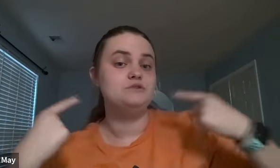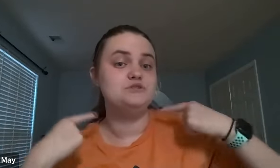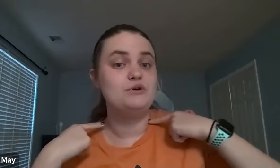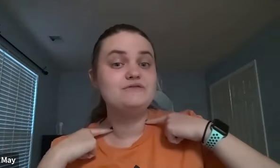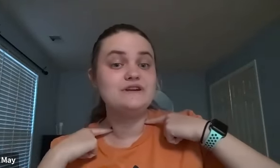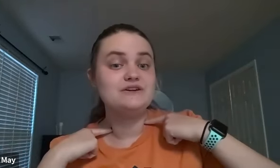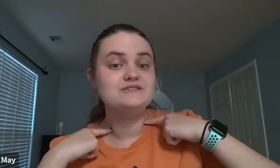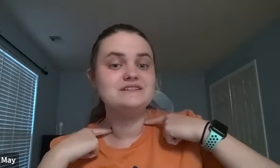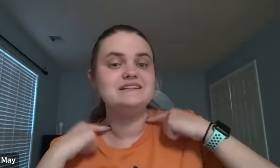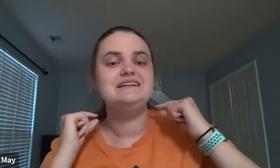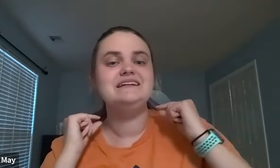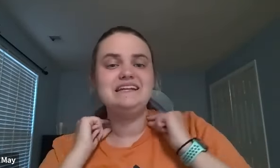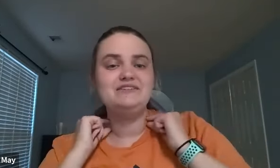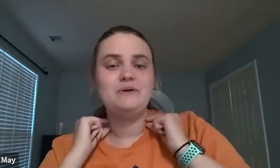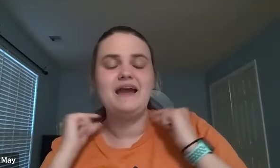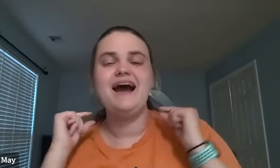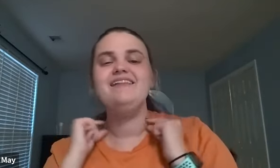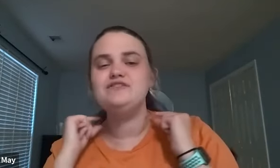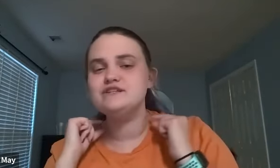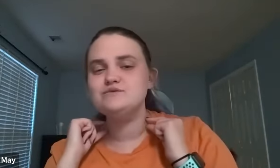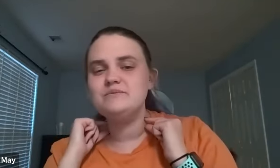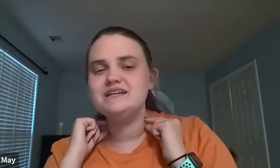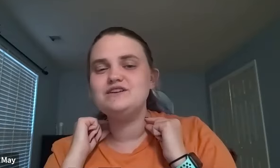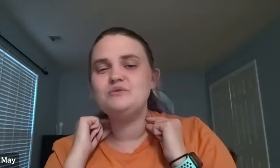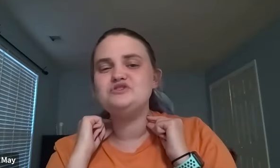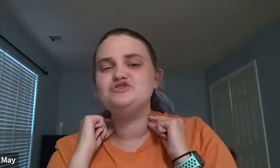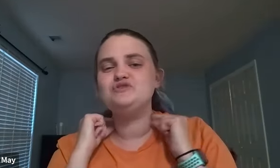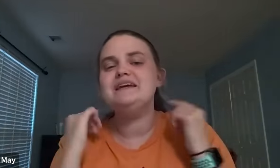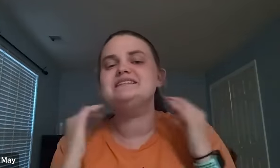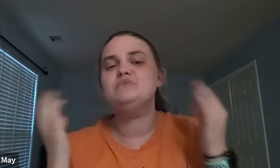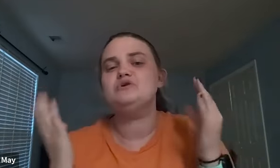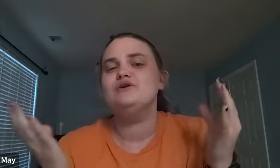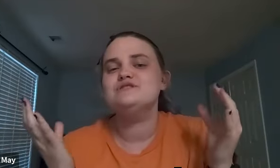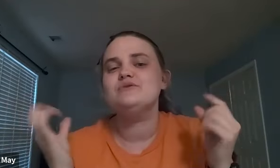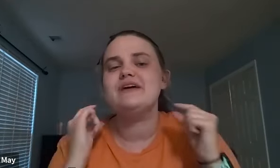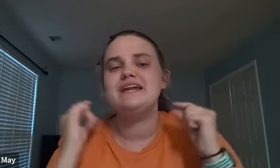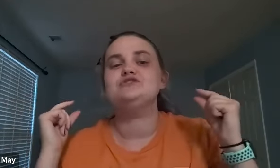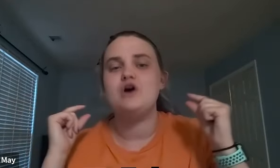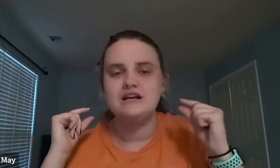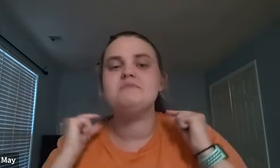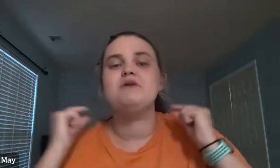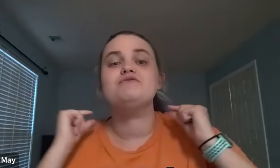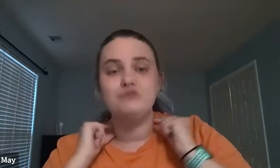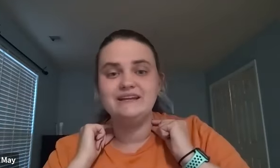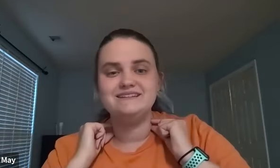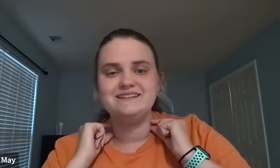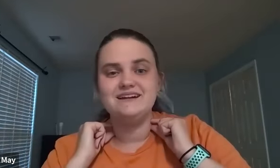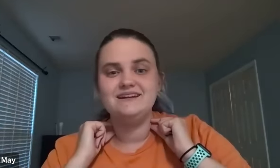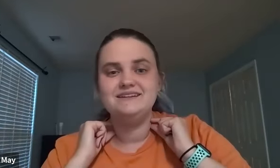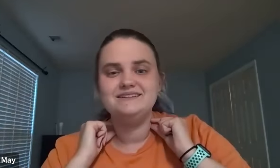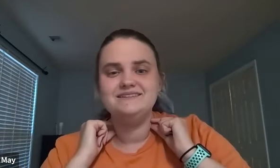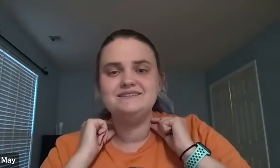just pointer fingers. Either way, I like this one because it makes it more noticeable that you're talking about Frankenstein.